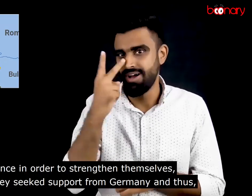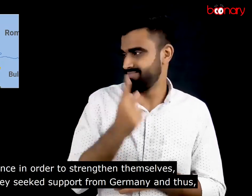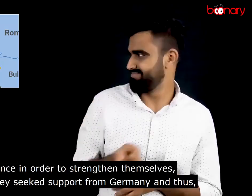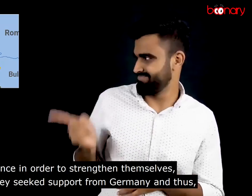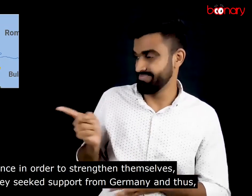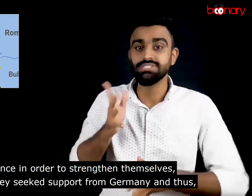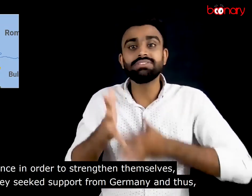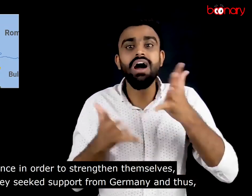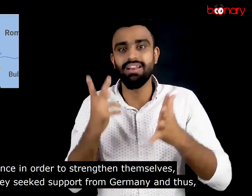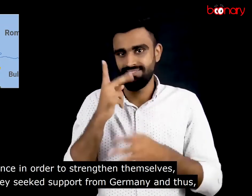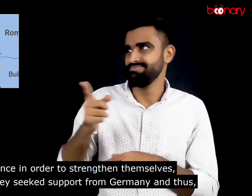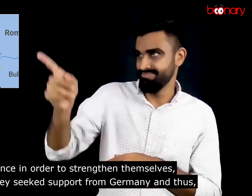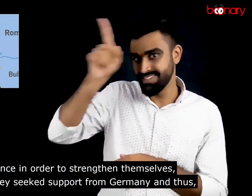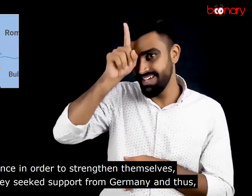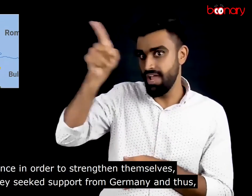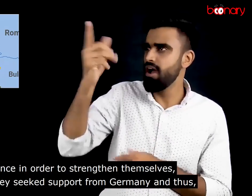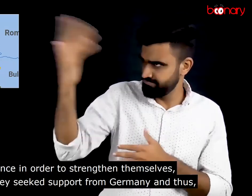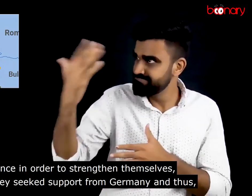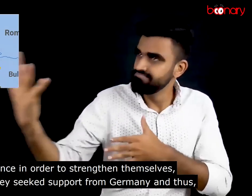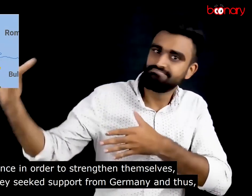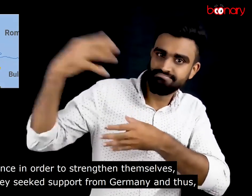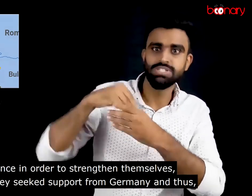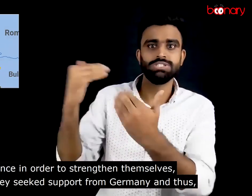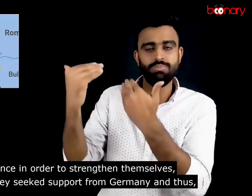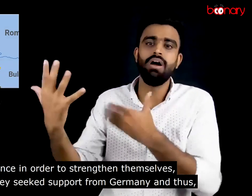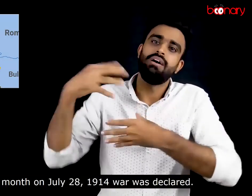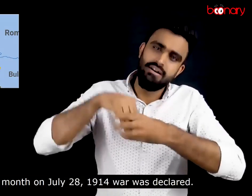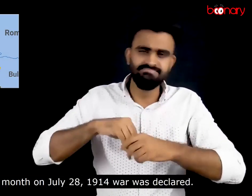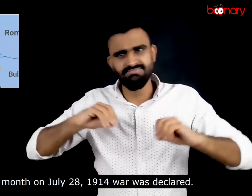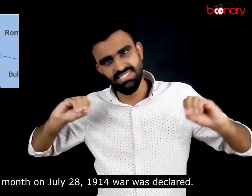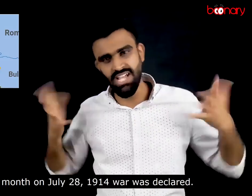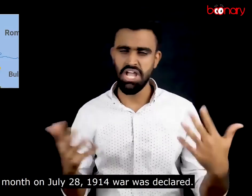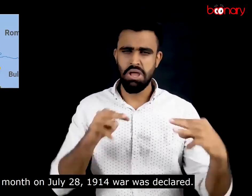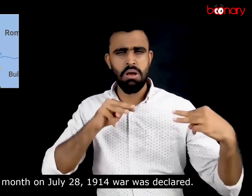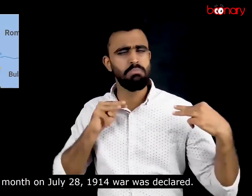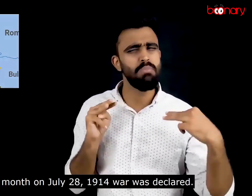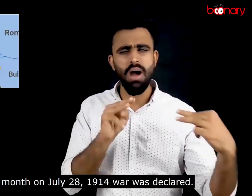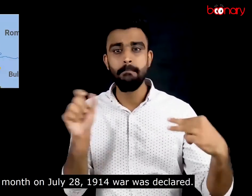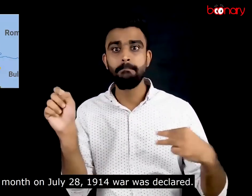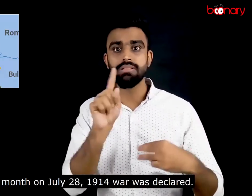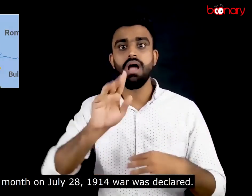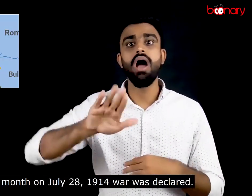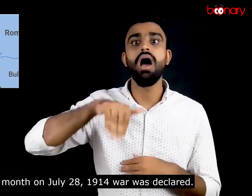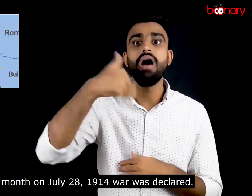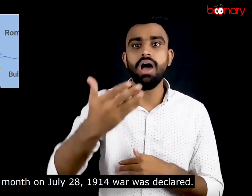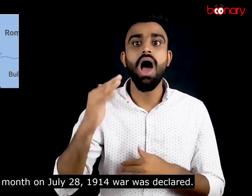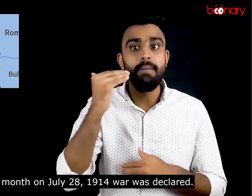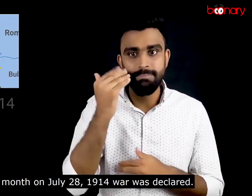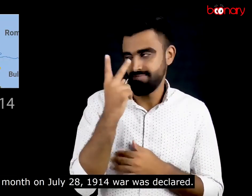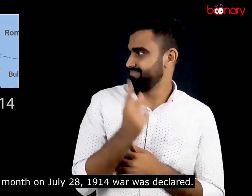support from Germany. And thus, after a month, on